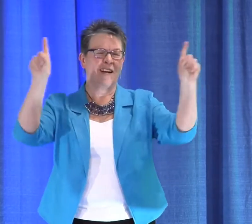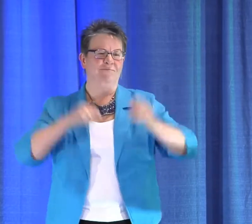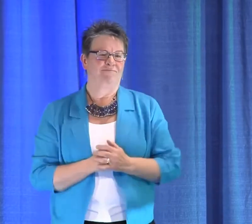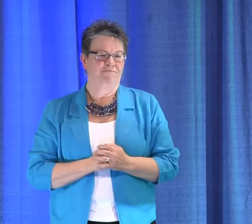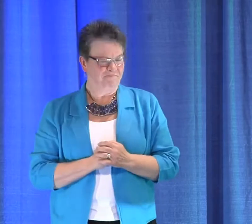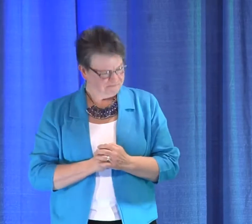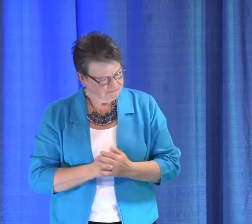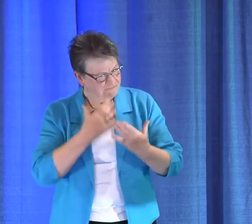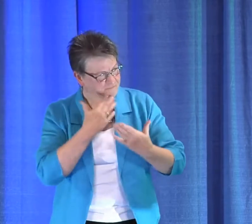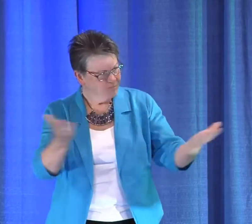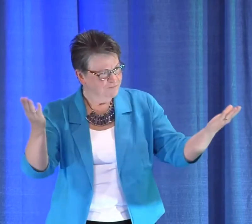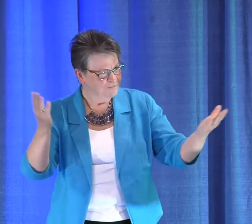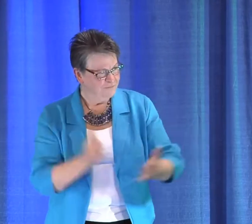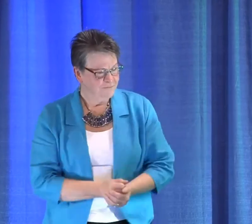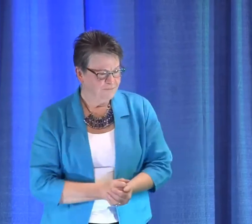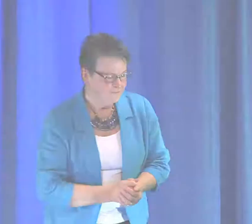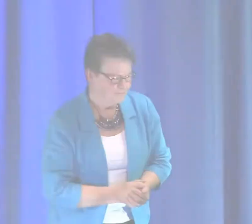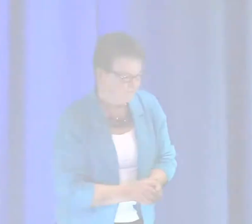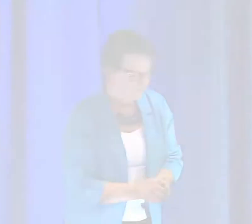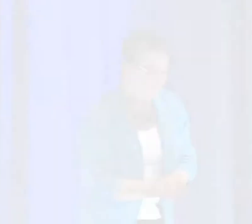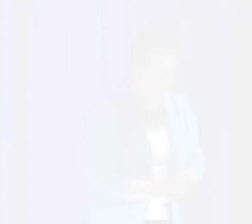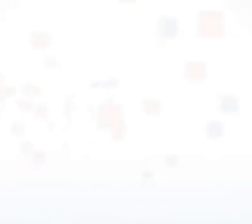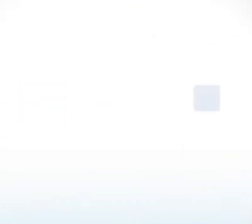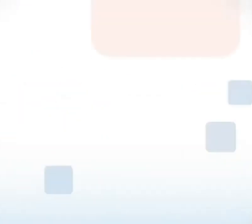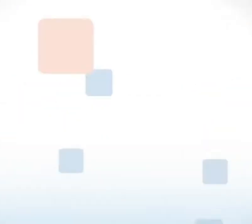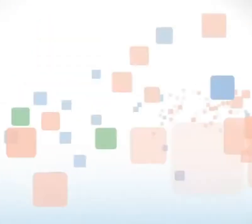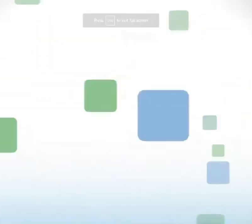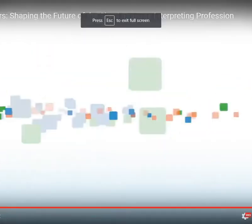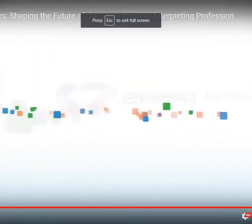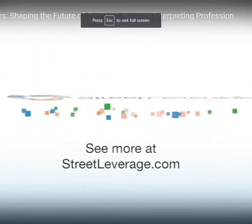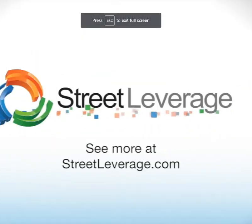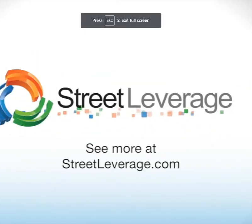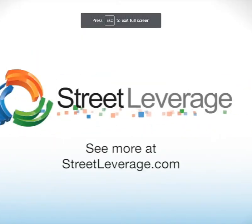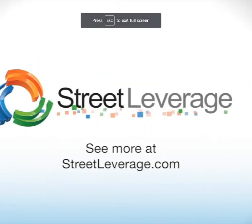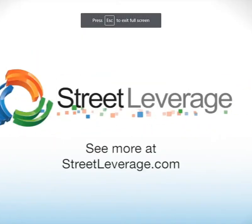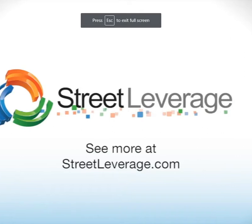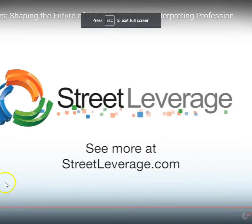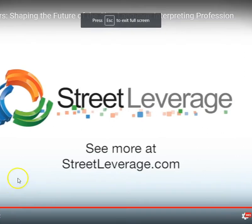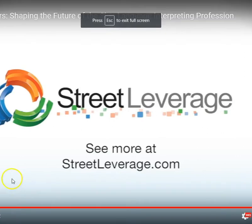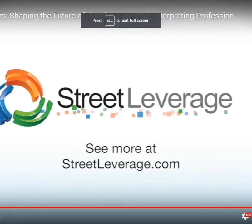goes through. That's what will make this successful. Thank you all so much for your time today.